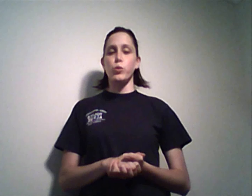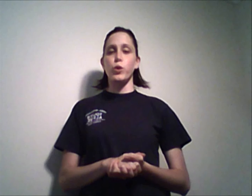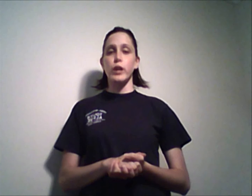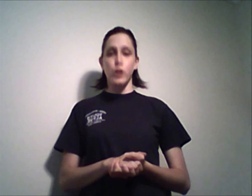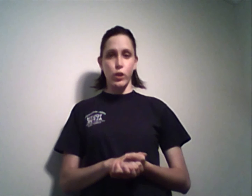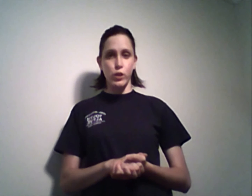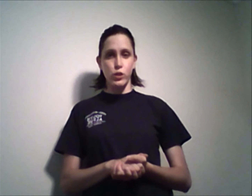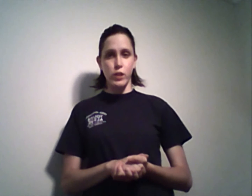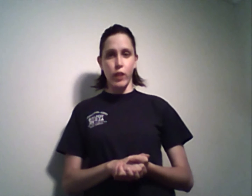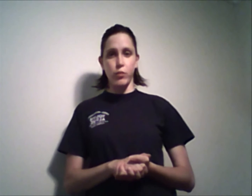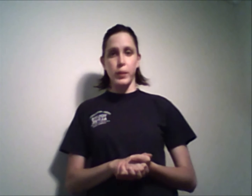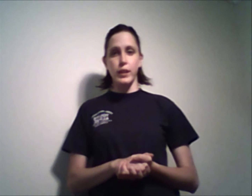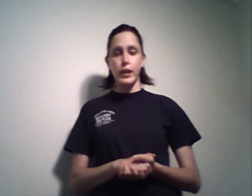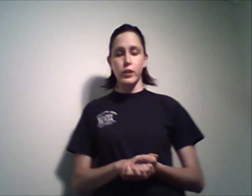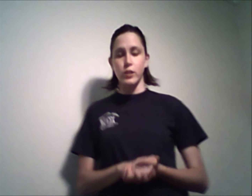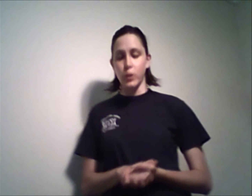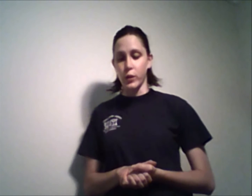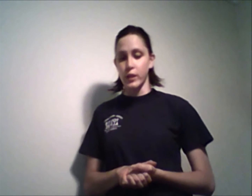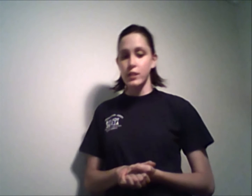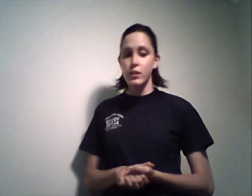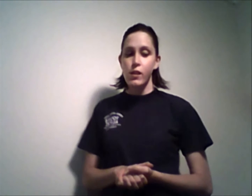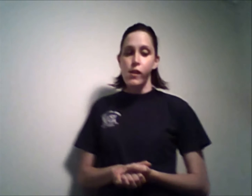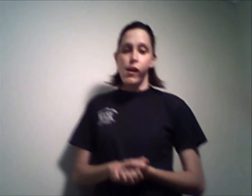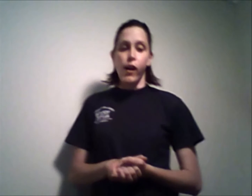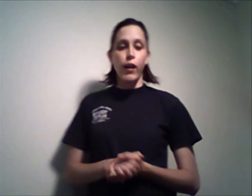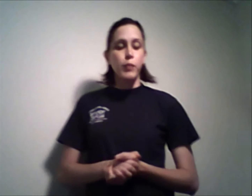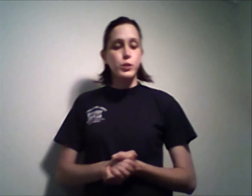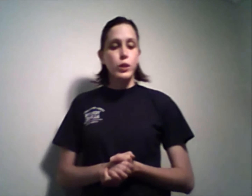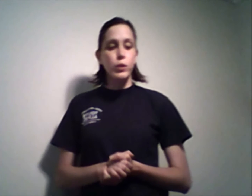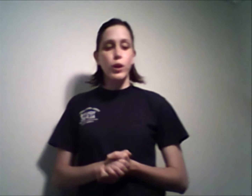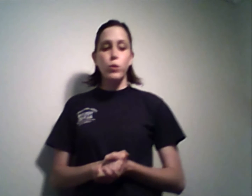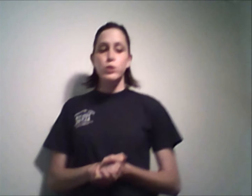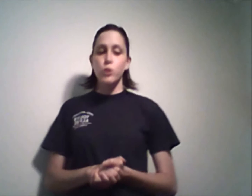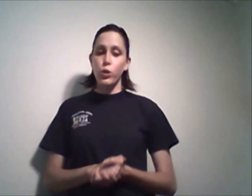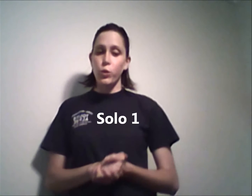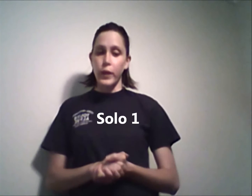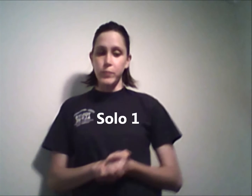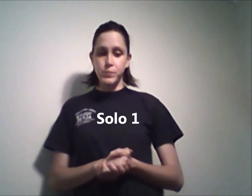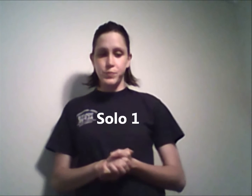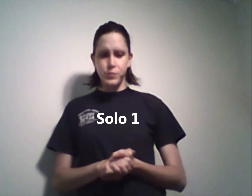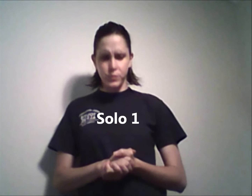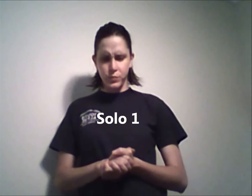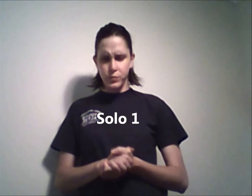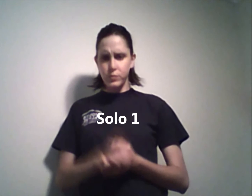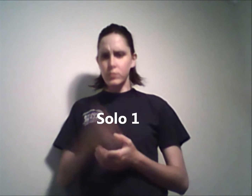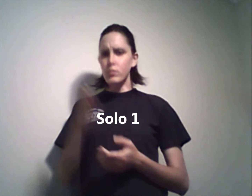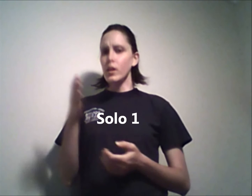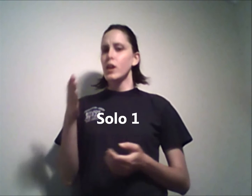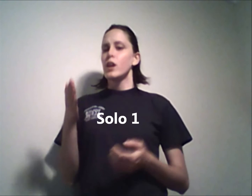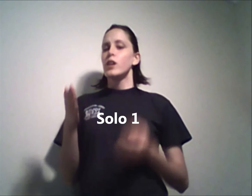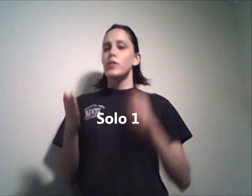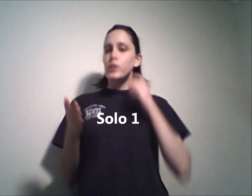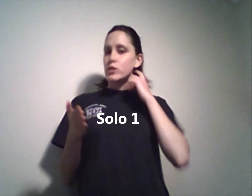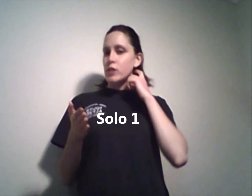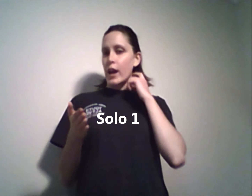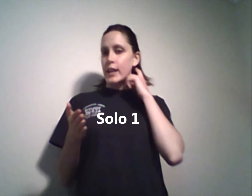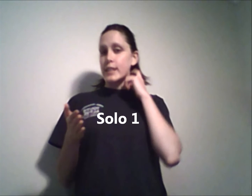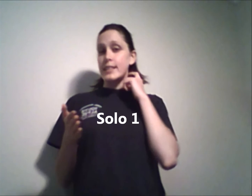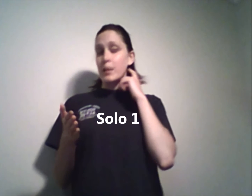or Encourage Yourself by Donald Lawrence. So here we go with solo 1. The first sign is